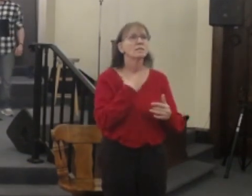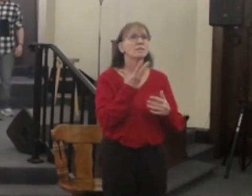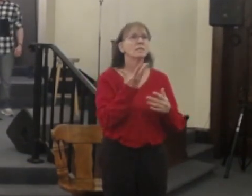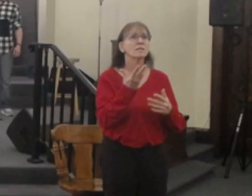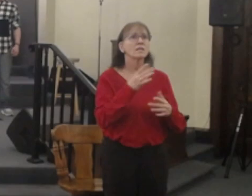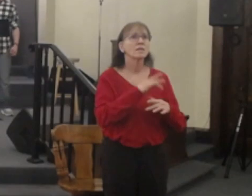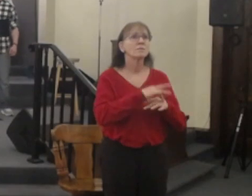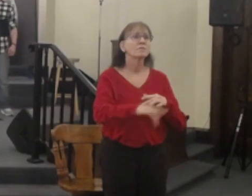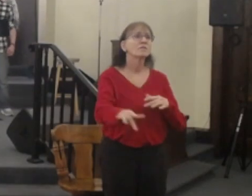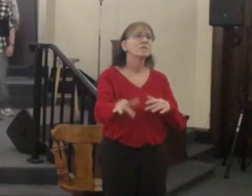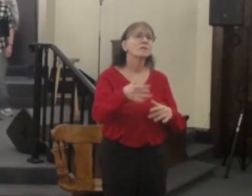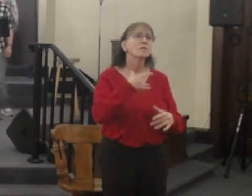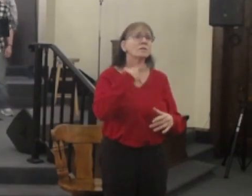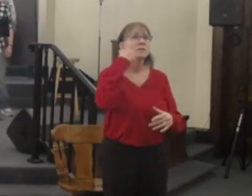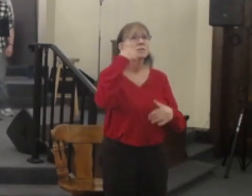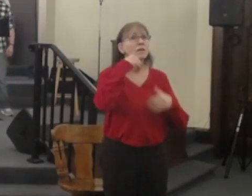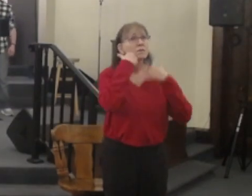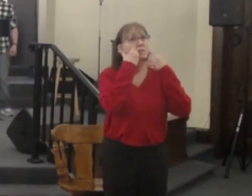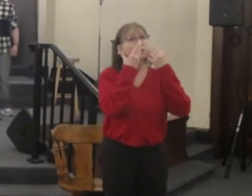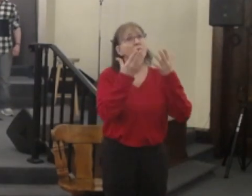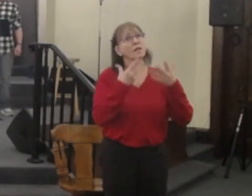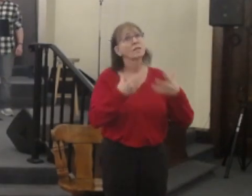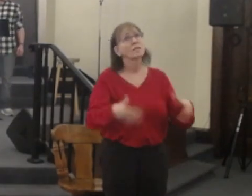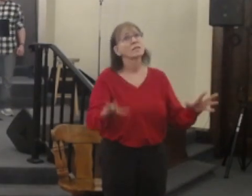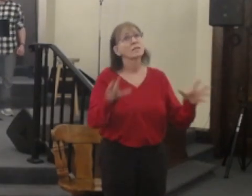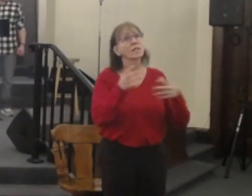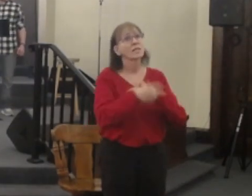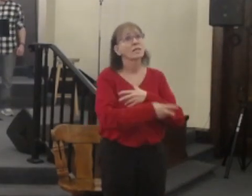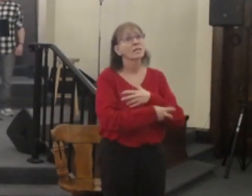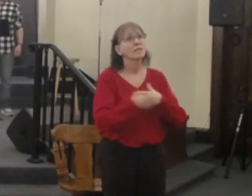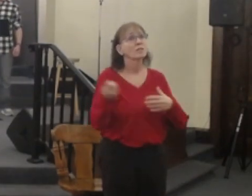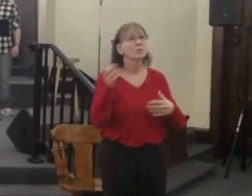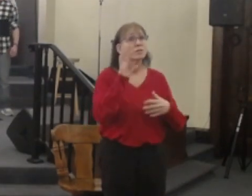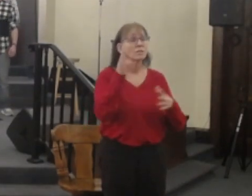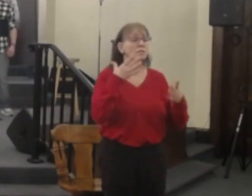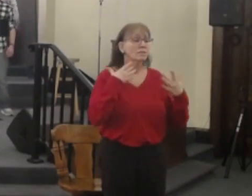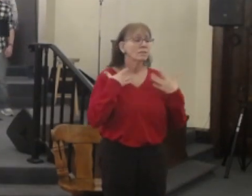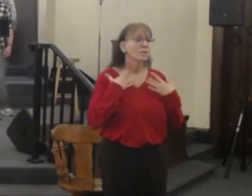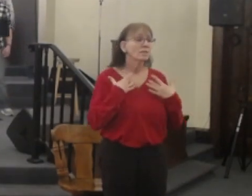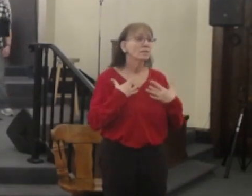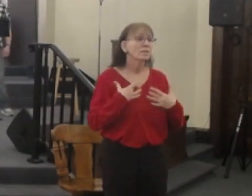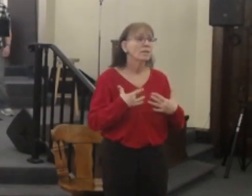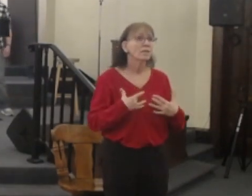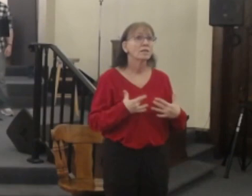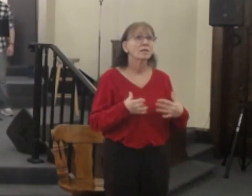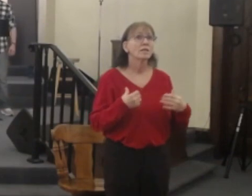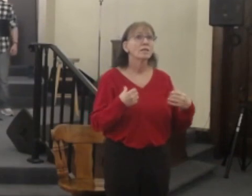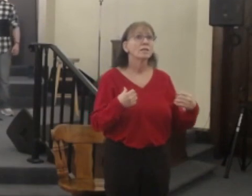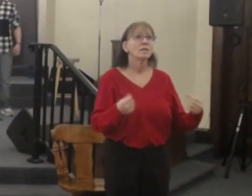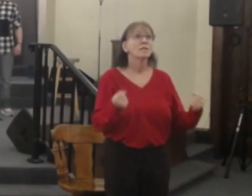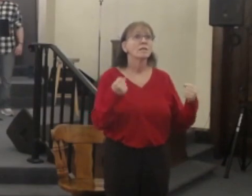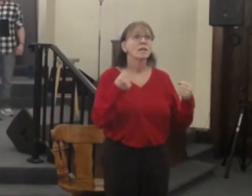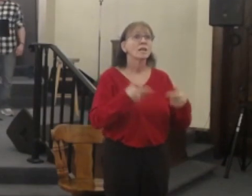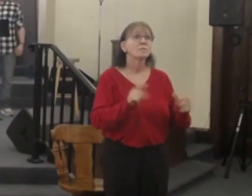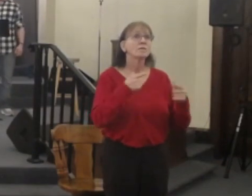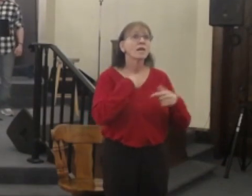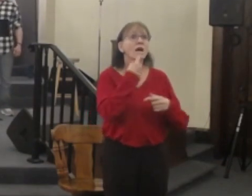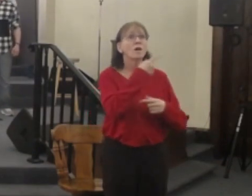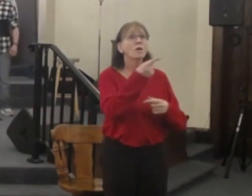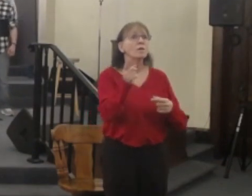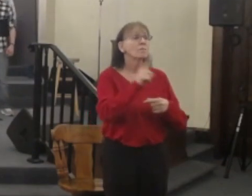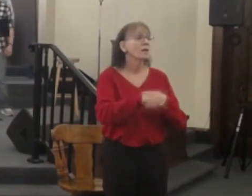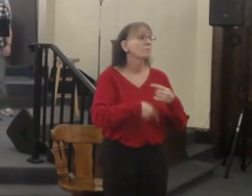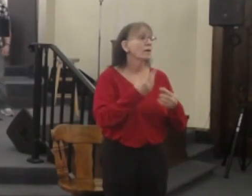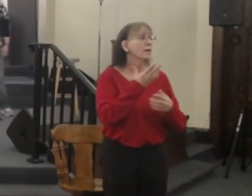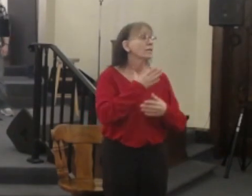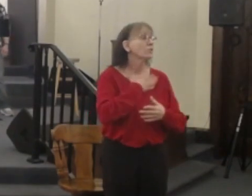'Cause shame's done all it's stealing, and you're desperate for some healing. Let me tell you about